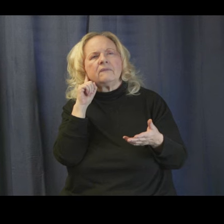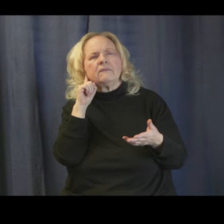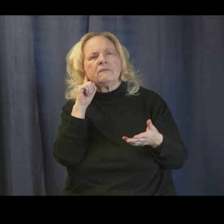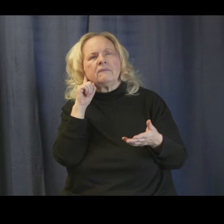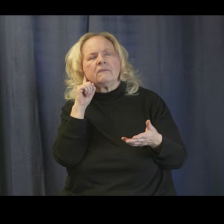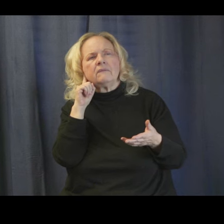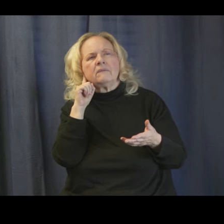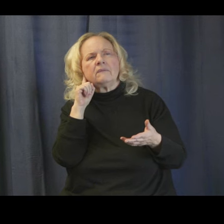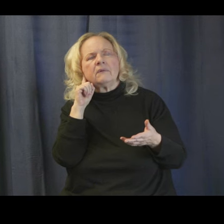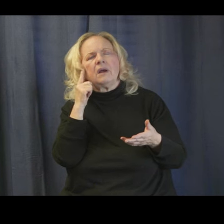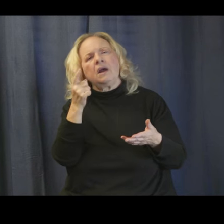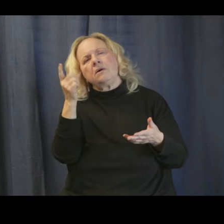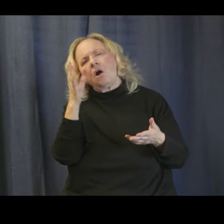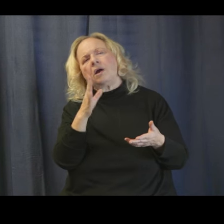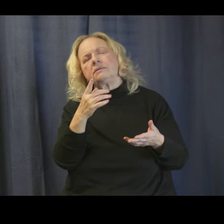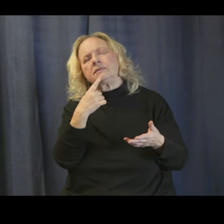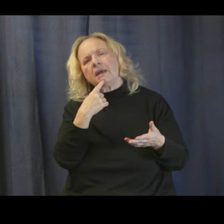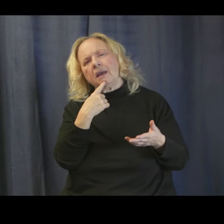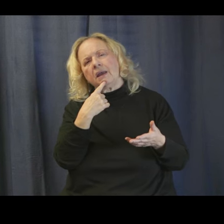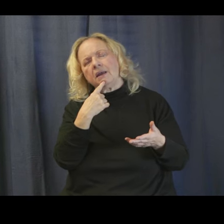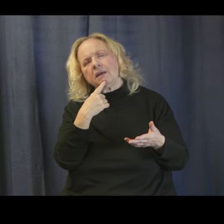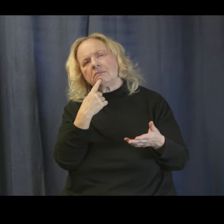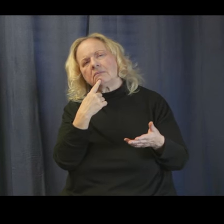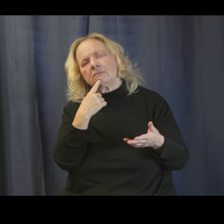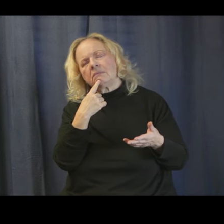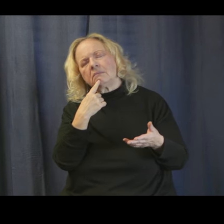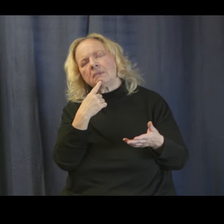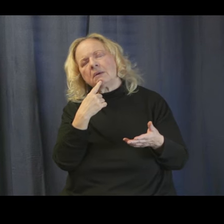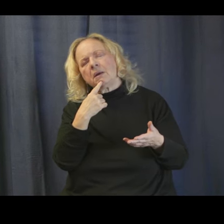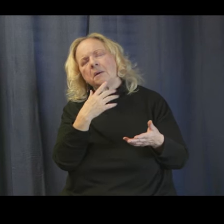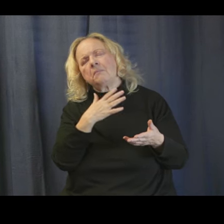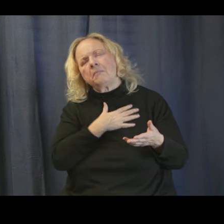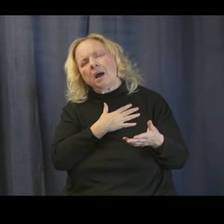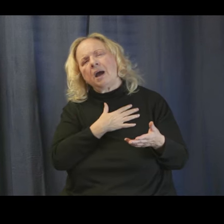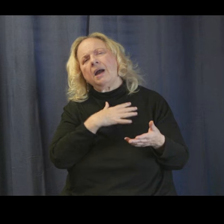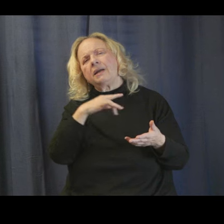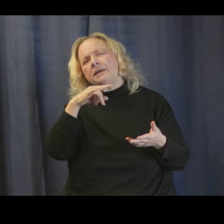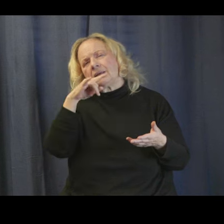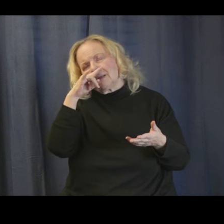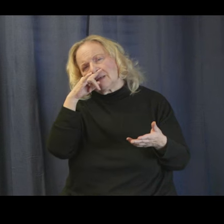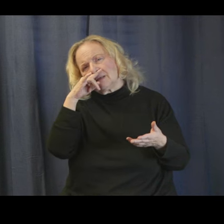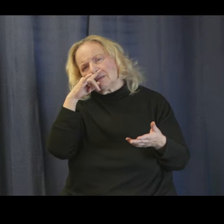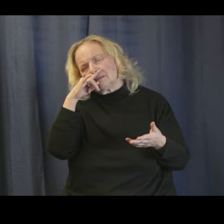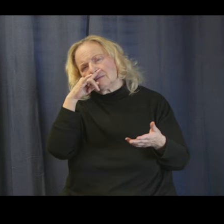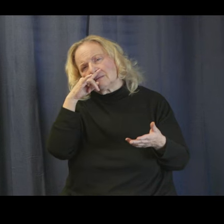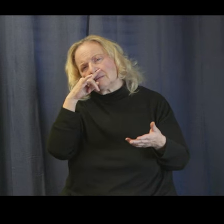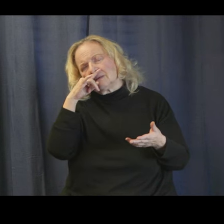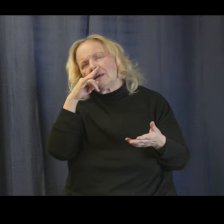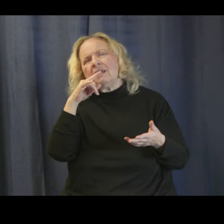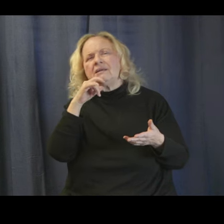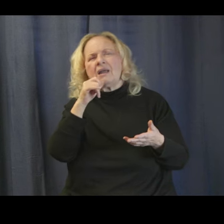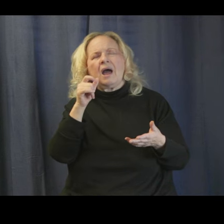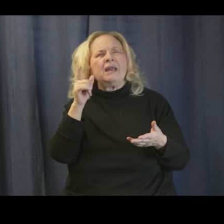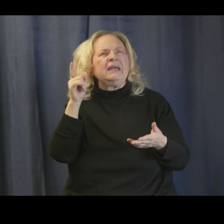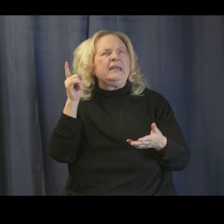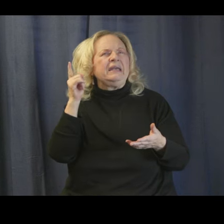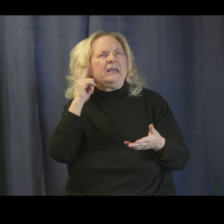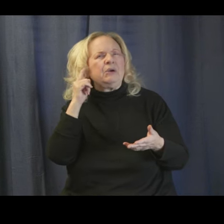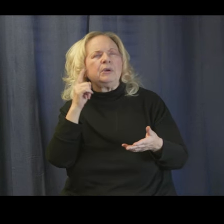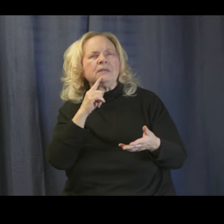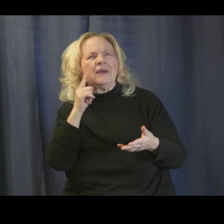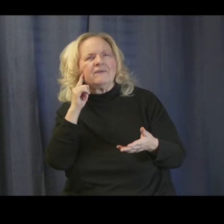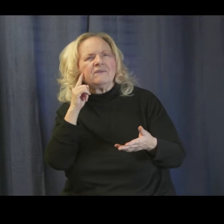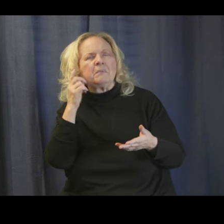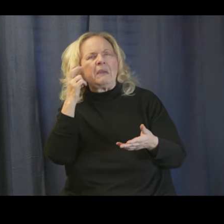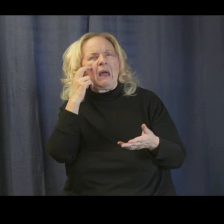You know, I mean, this is, and God is saying it's my kids that are blind and deaf.